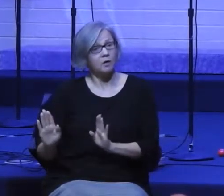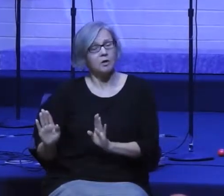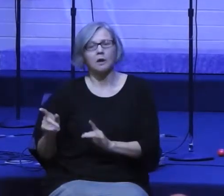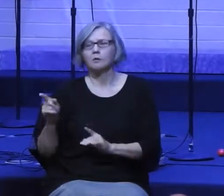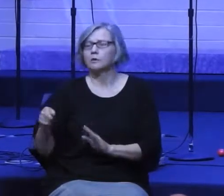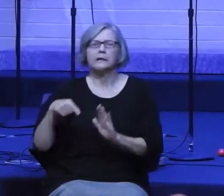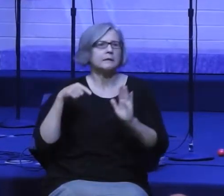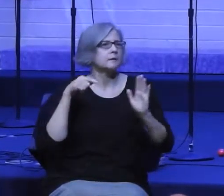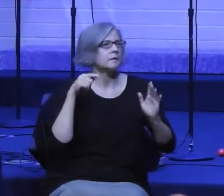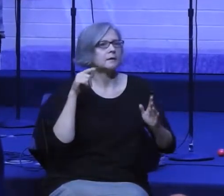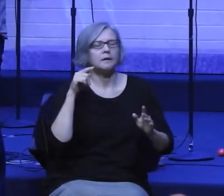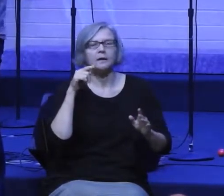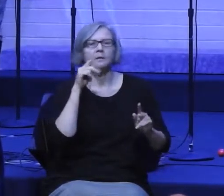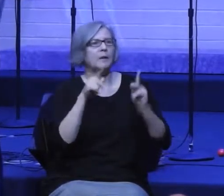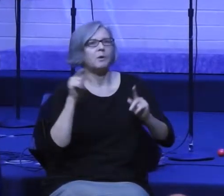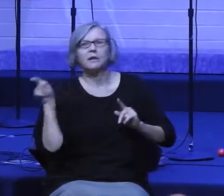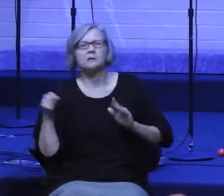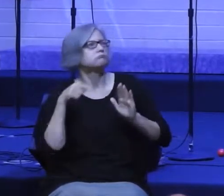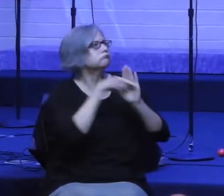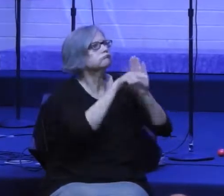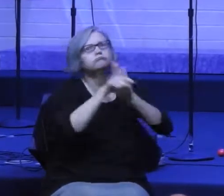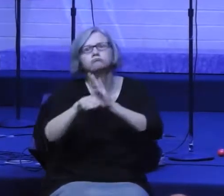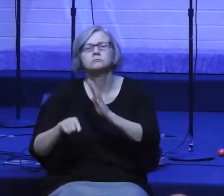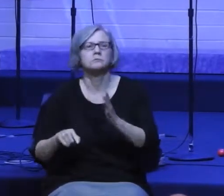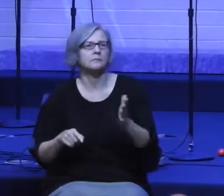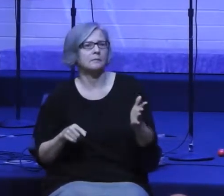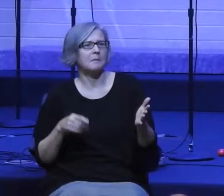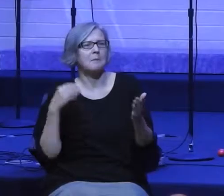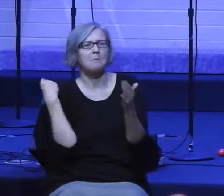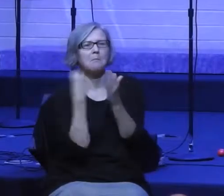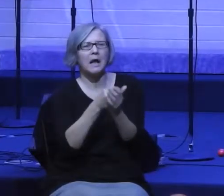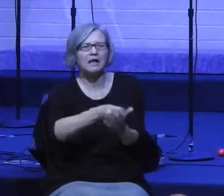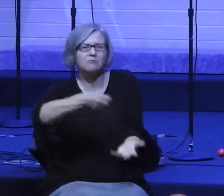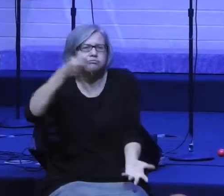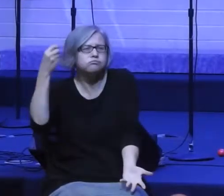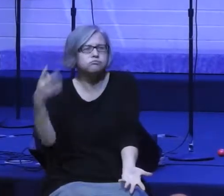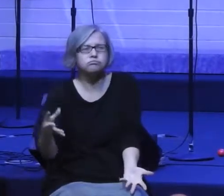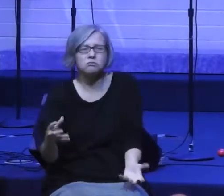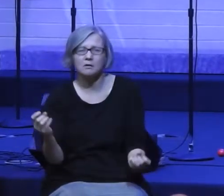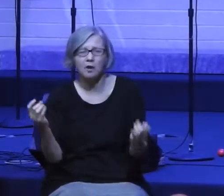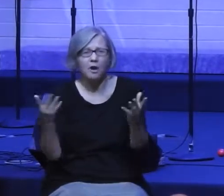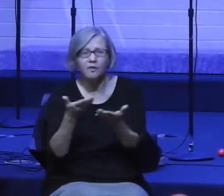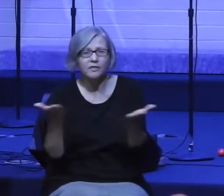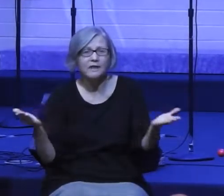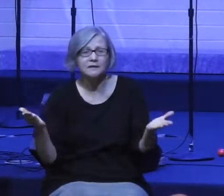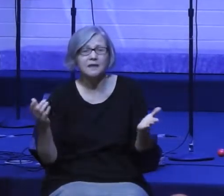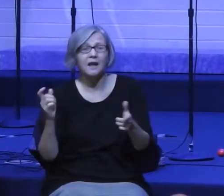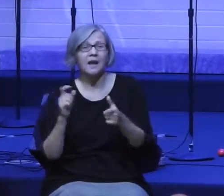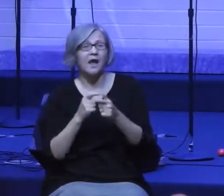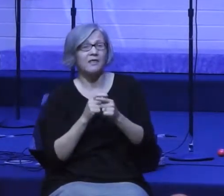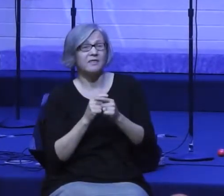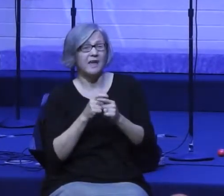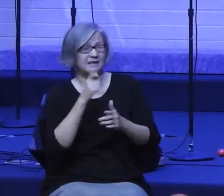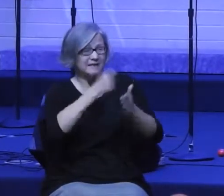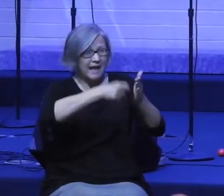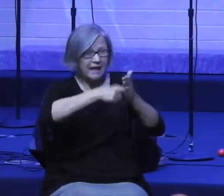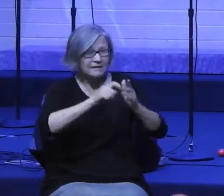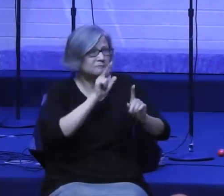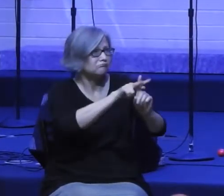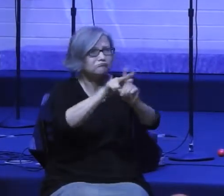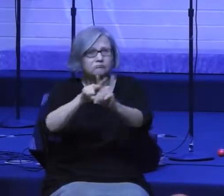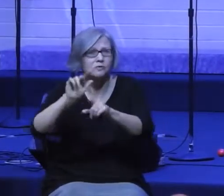was probably a guy named Nero. But even if it wasn't Nero, a lot of the same stuff is true. Nero was rotten to the